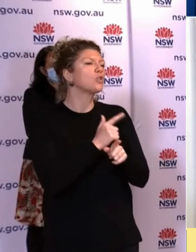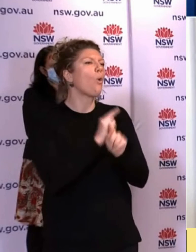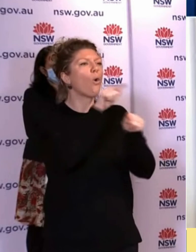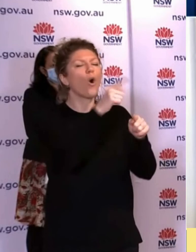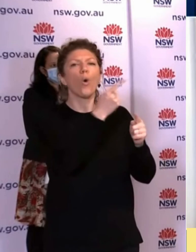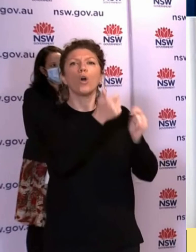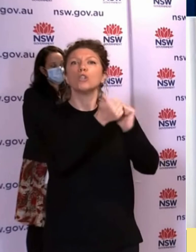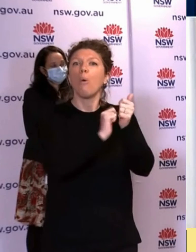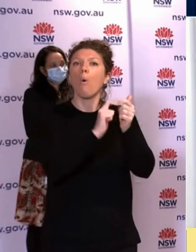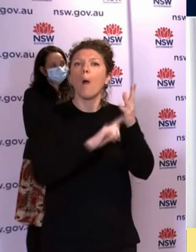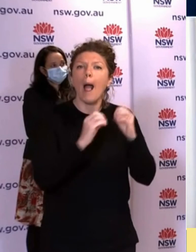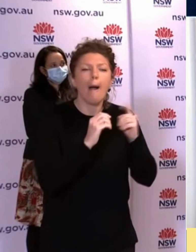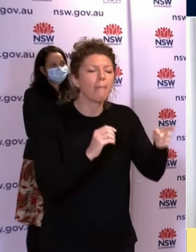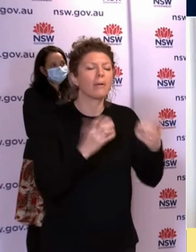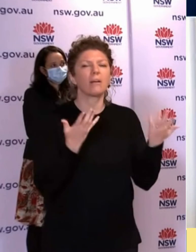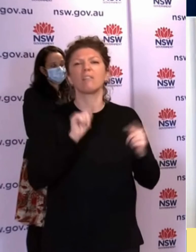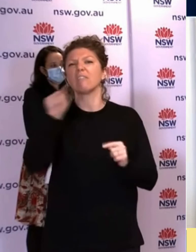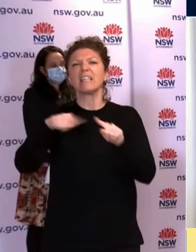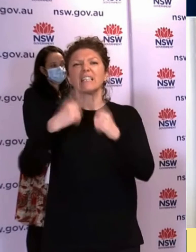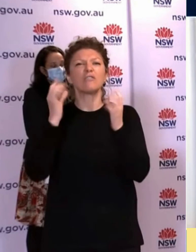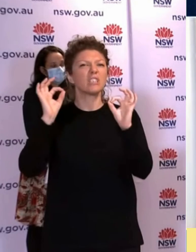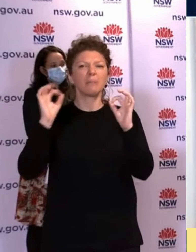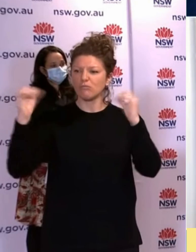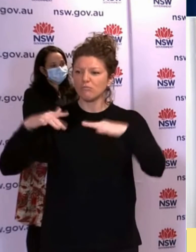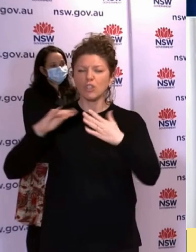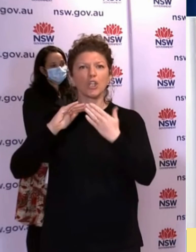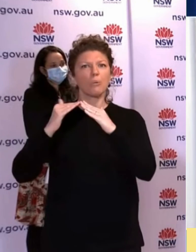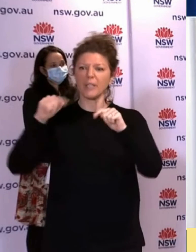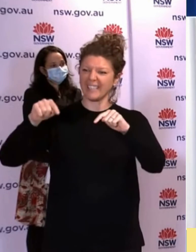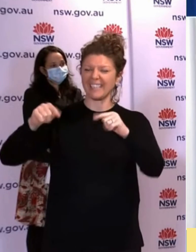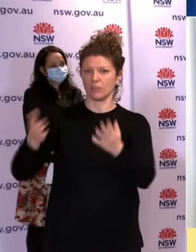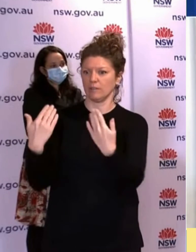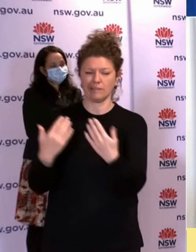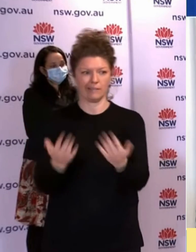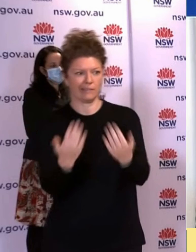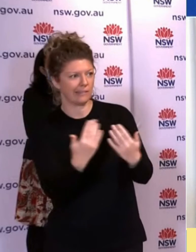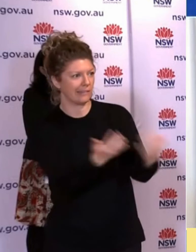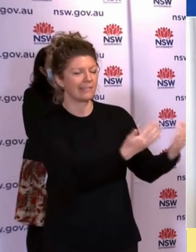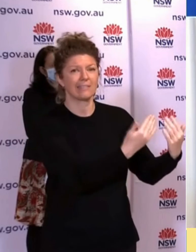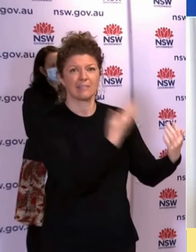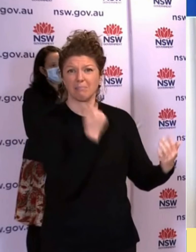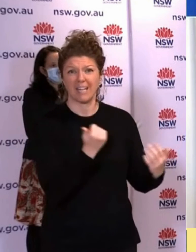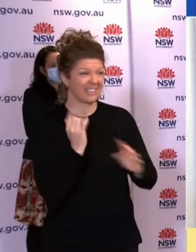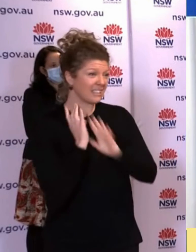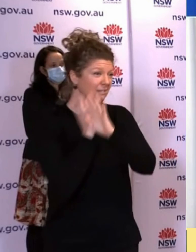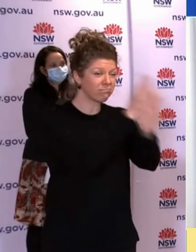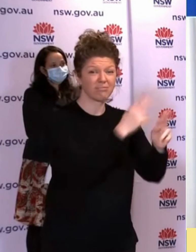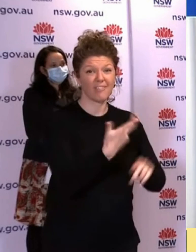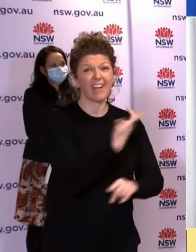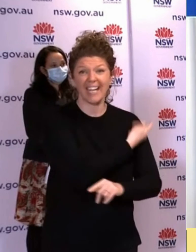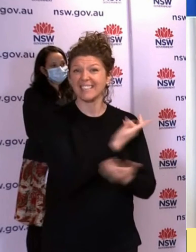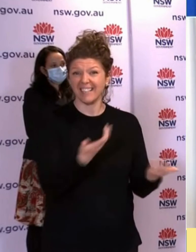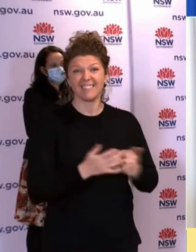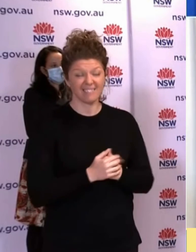community groups, everybody we can think of to encourage people to come out and get vaccinated. So there is no shortage